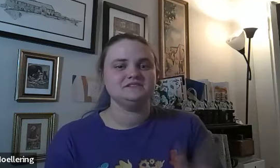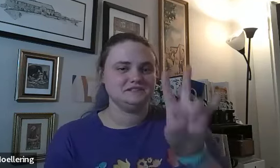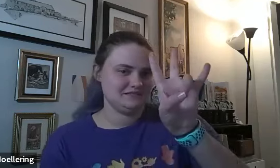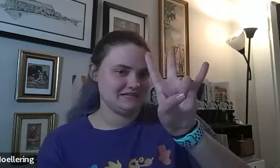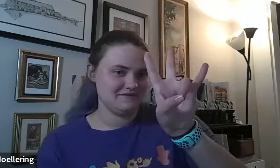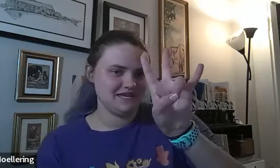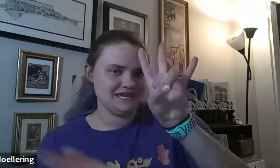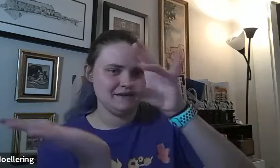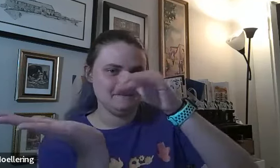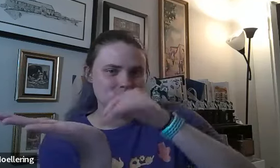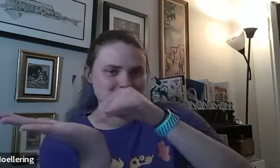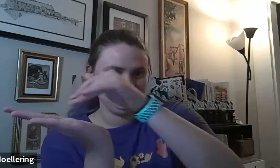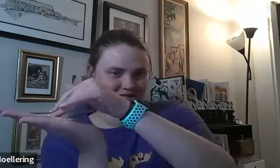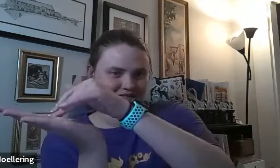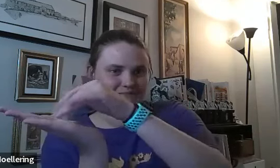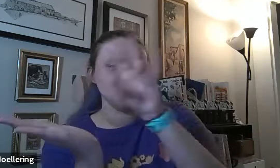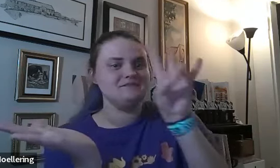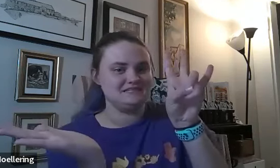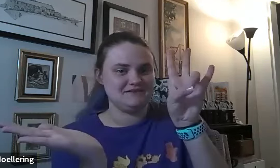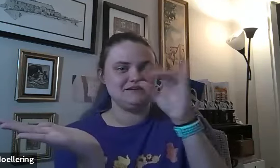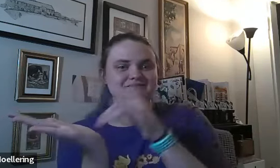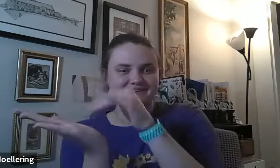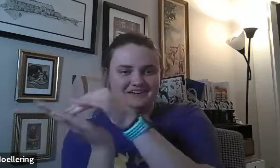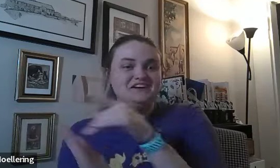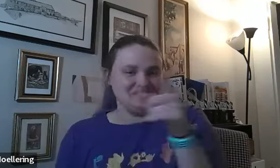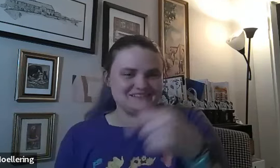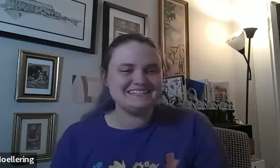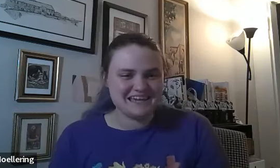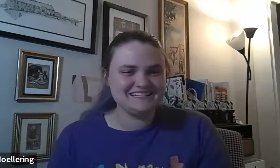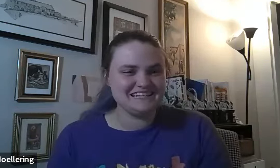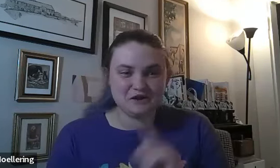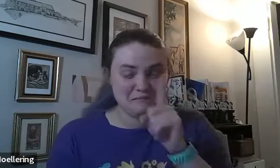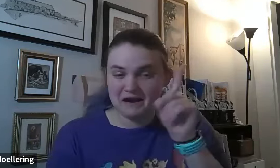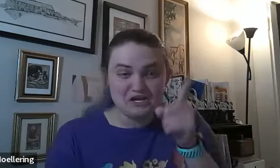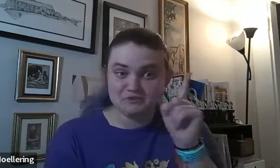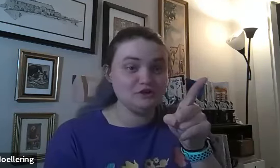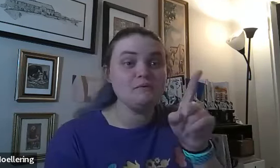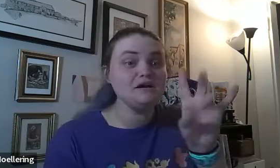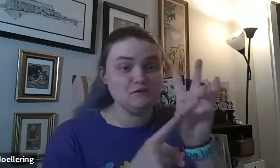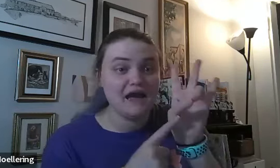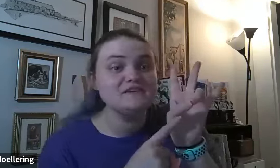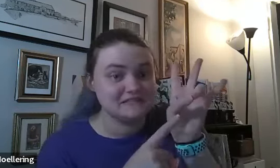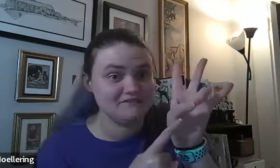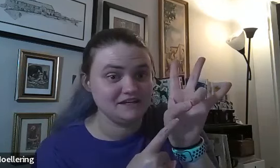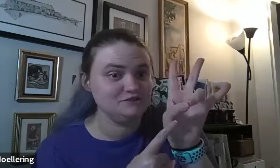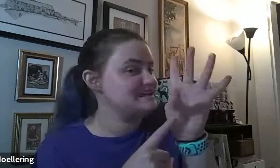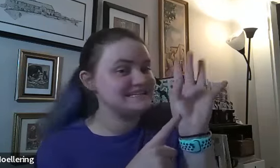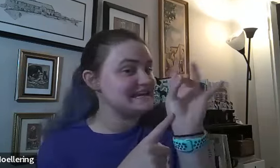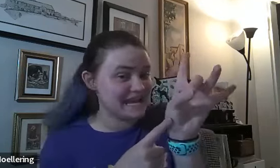So 7 million. Yep. 7 million. You did 17. Don't worry, but I knew, but you know what? You had the 7. You didn't say